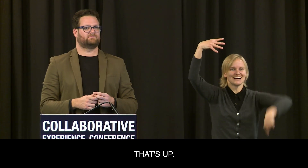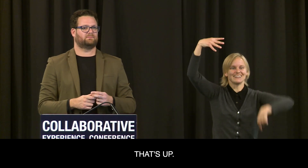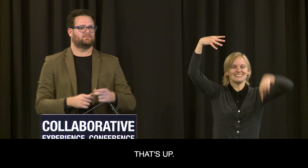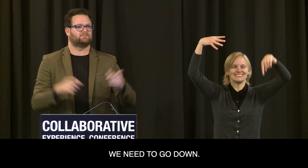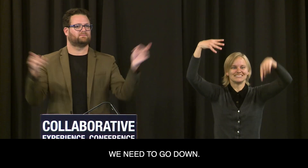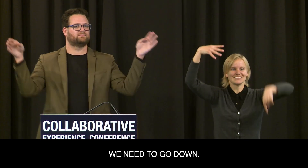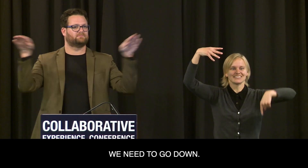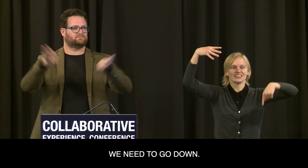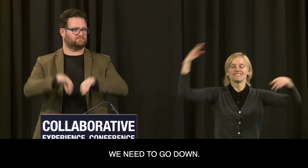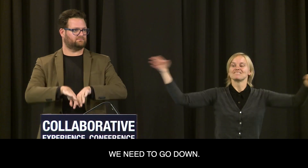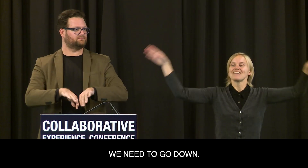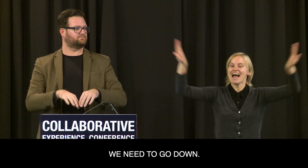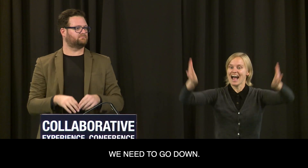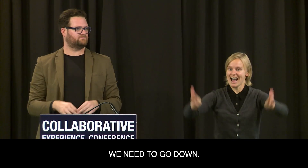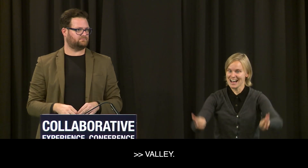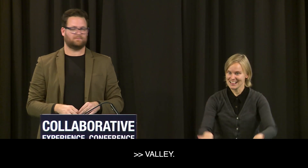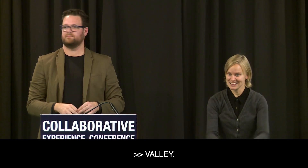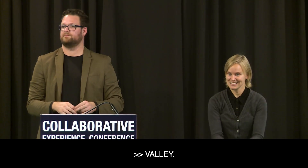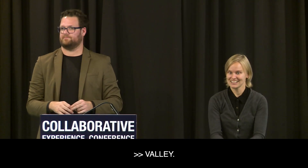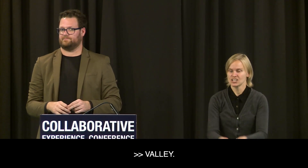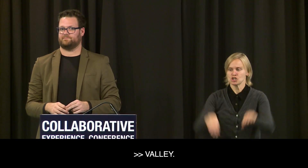up. We need to go down. Valley. Valley.